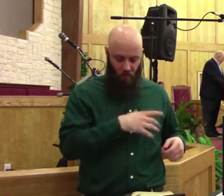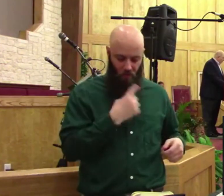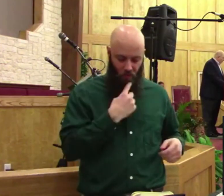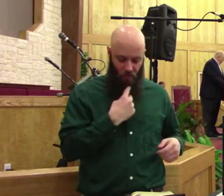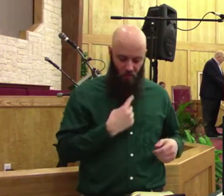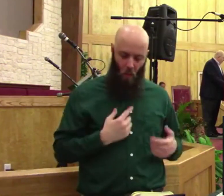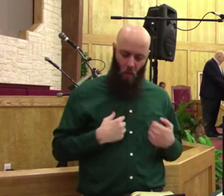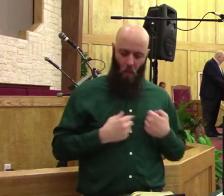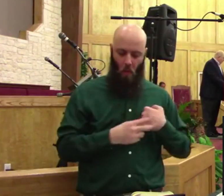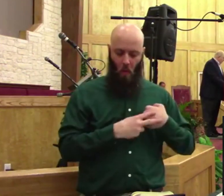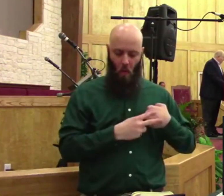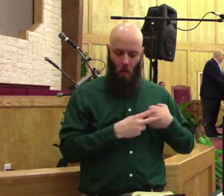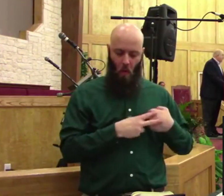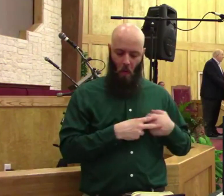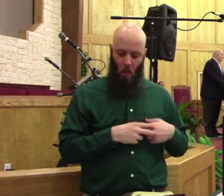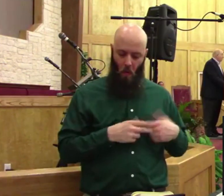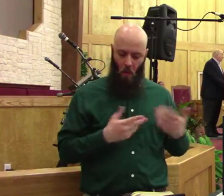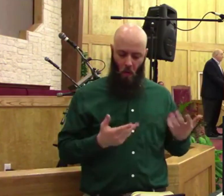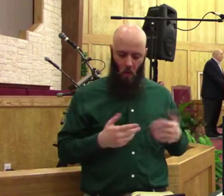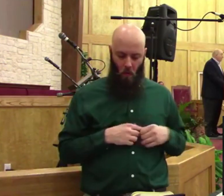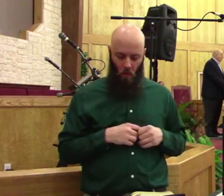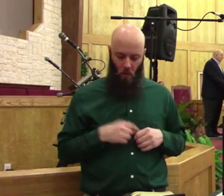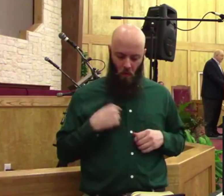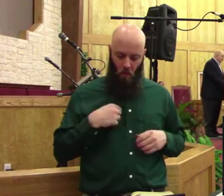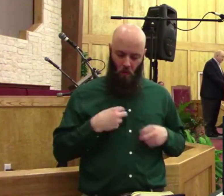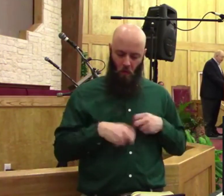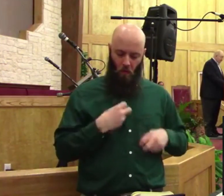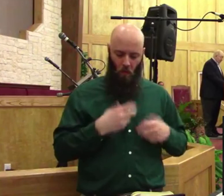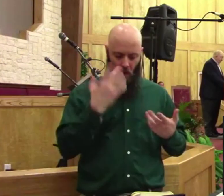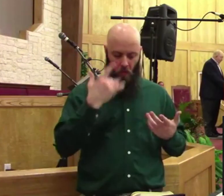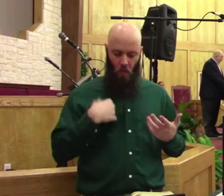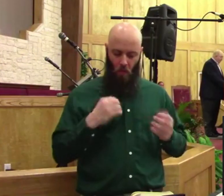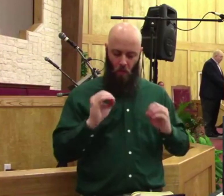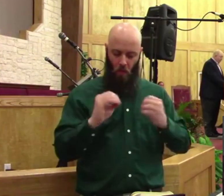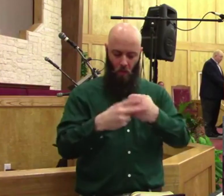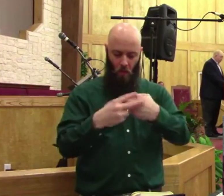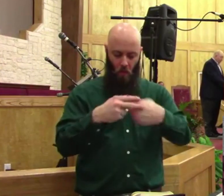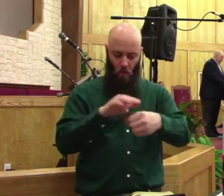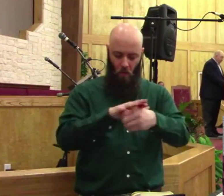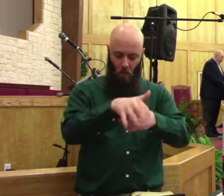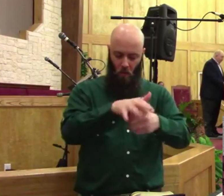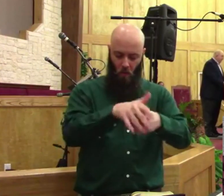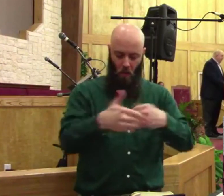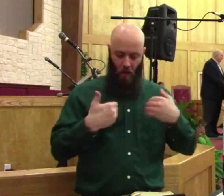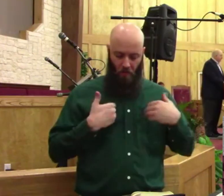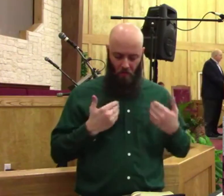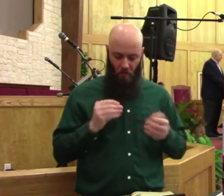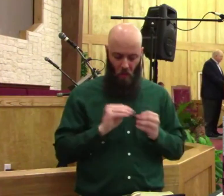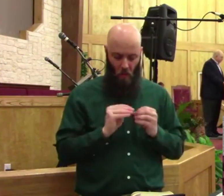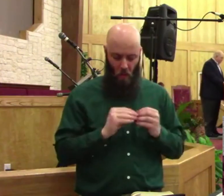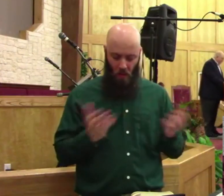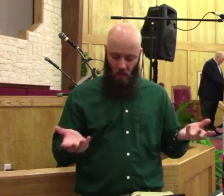for himself and is not rich towards God." This is the word of the Lord. Let's pray.